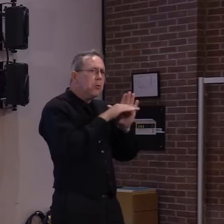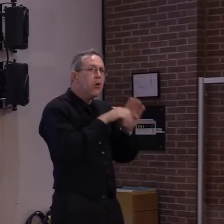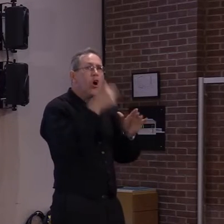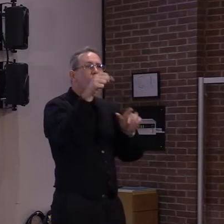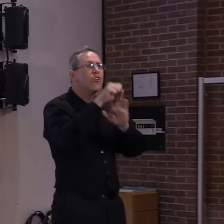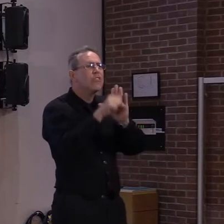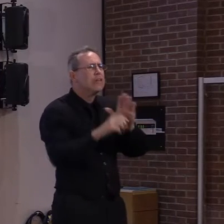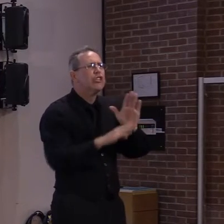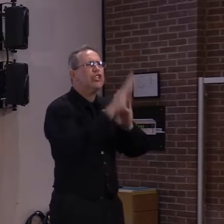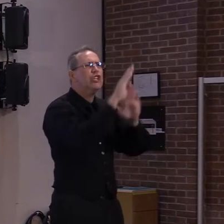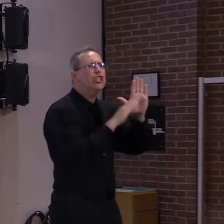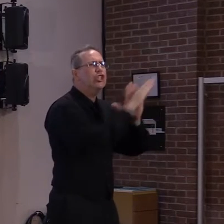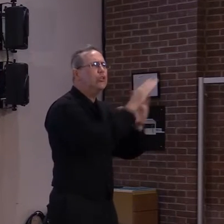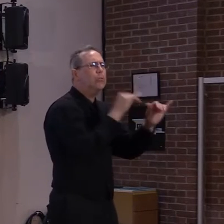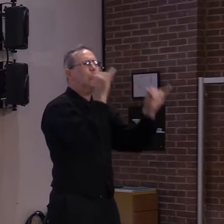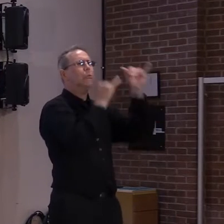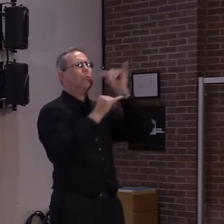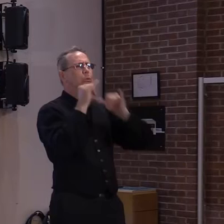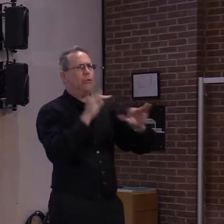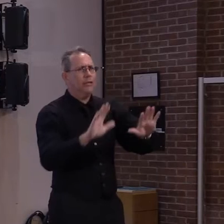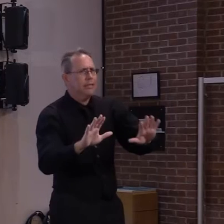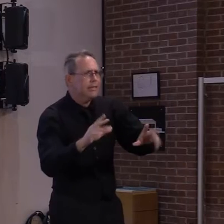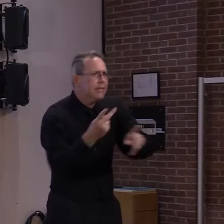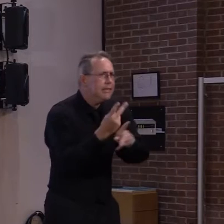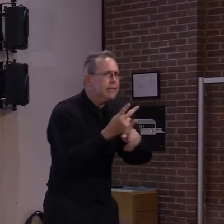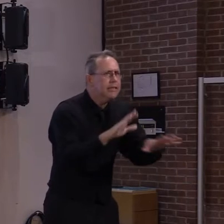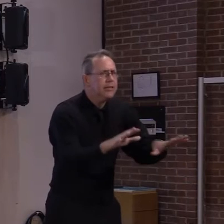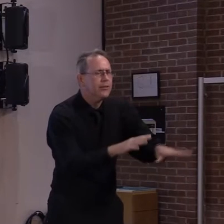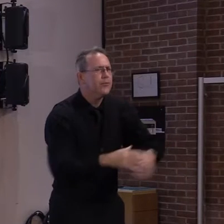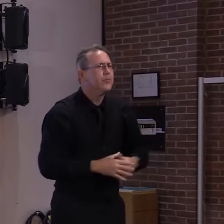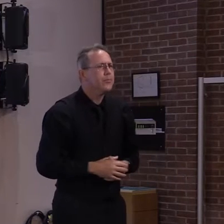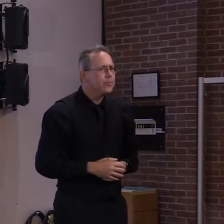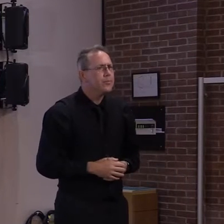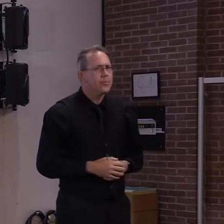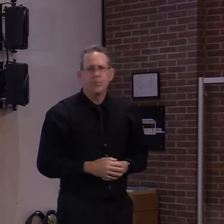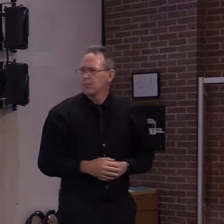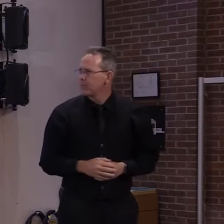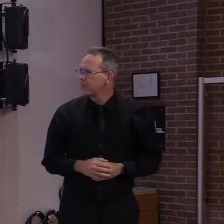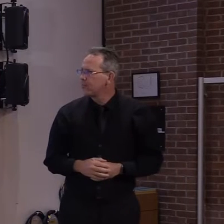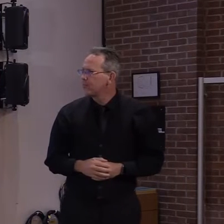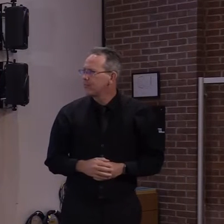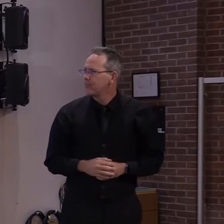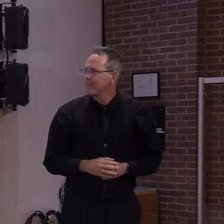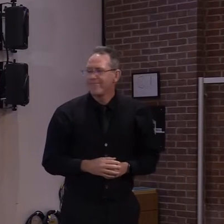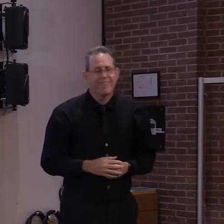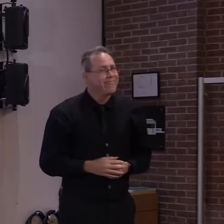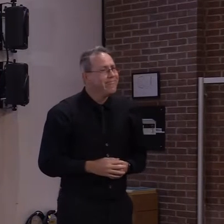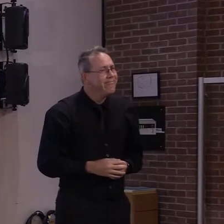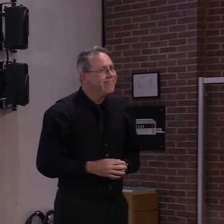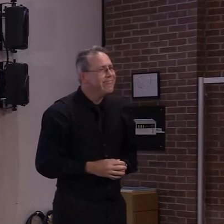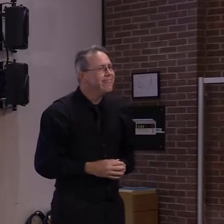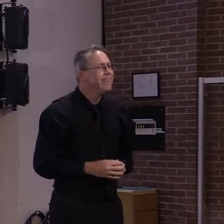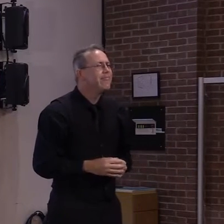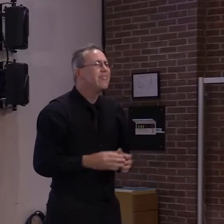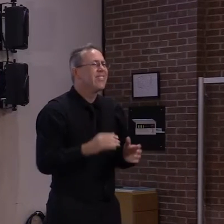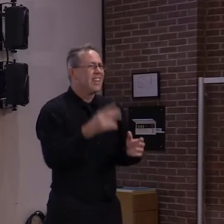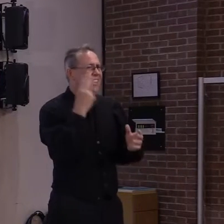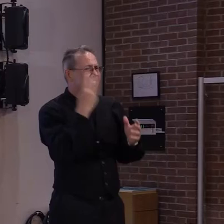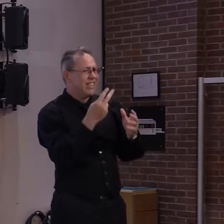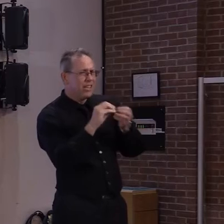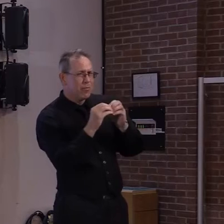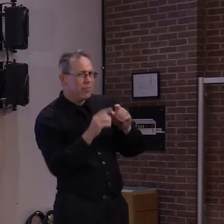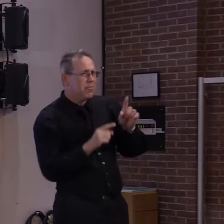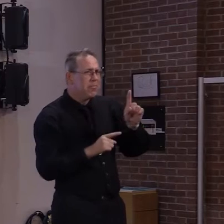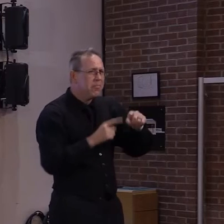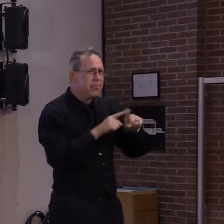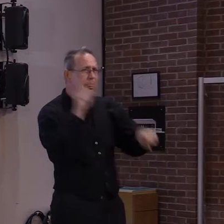stayed low relative to those other places, about nine times higher in some of the least vaccinated states compared to Vermont. And as